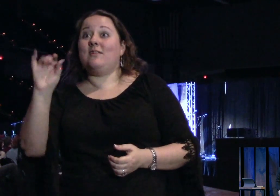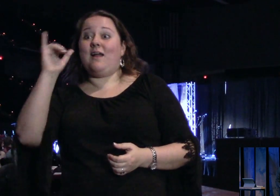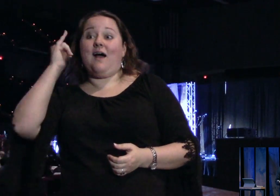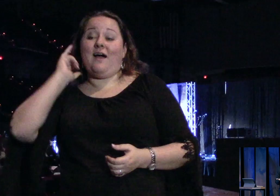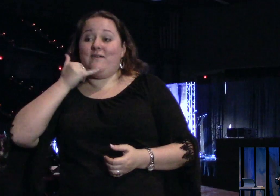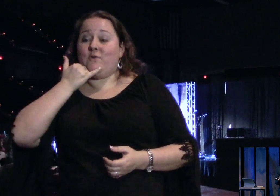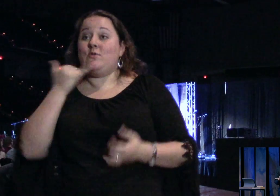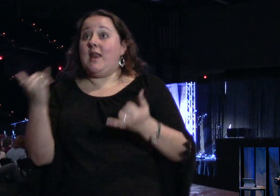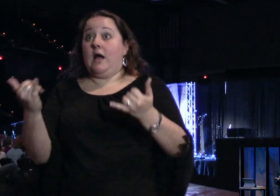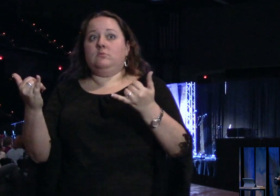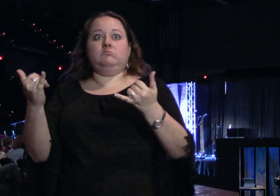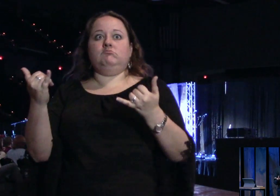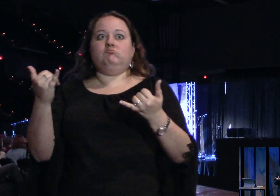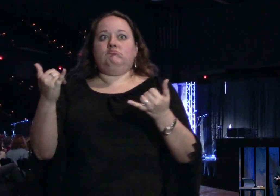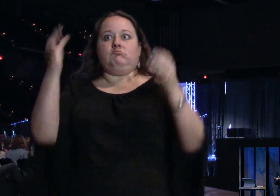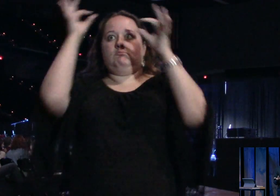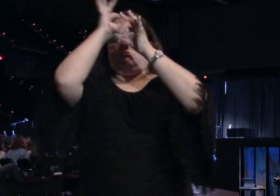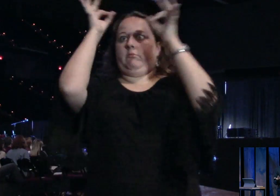Who knows?